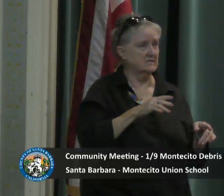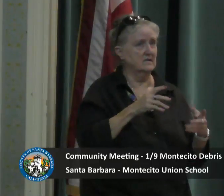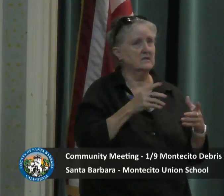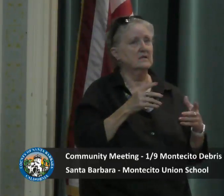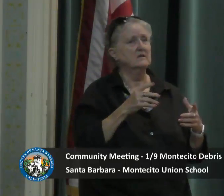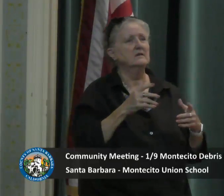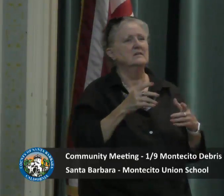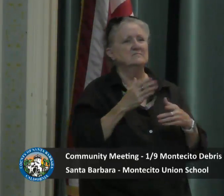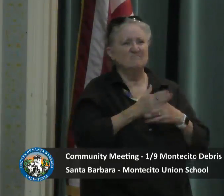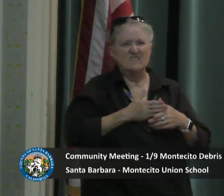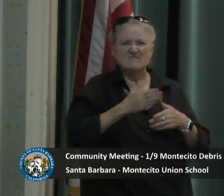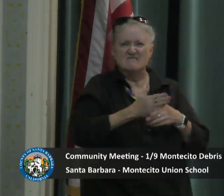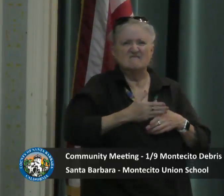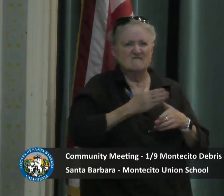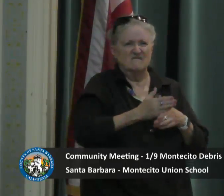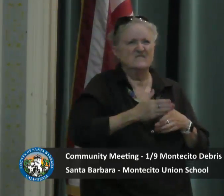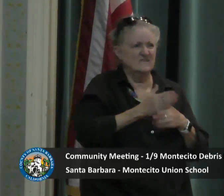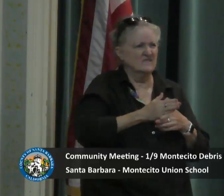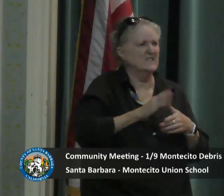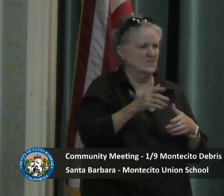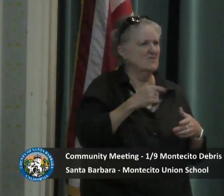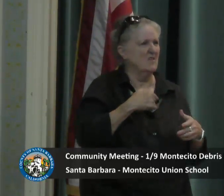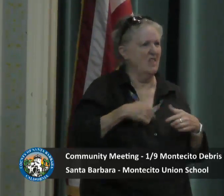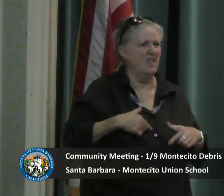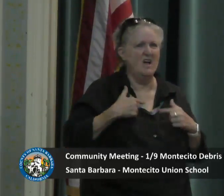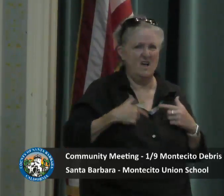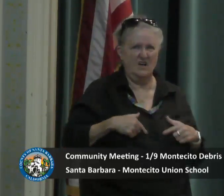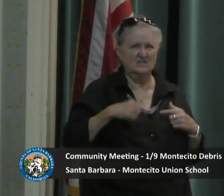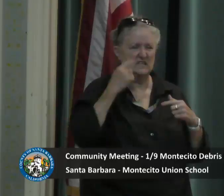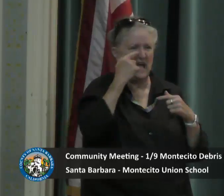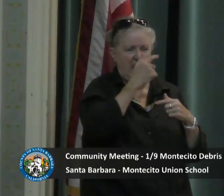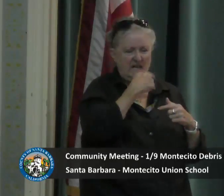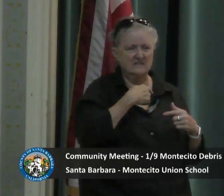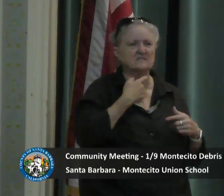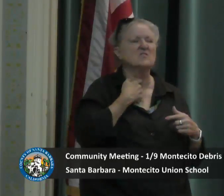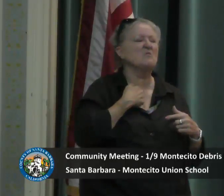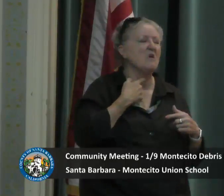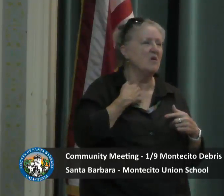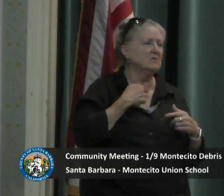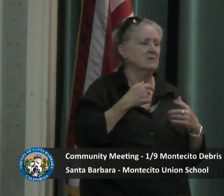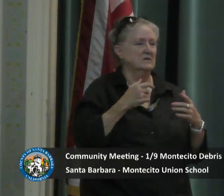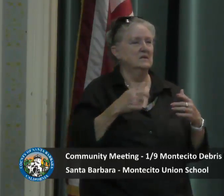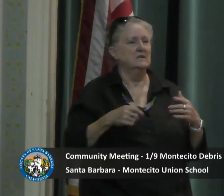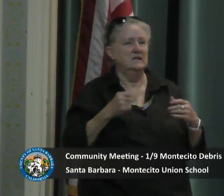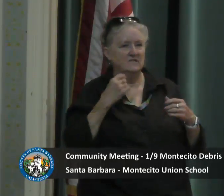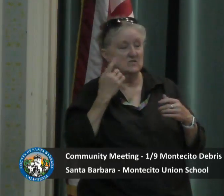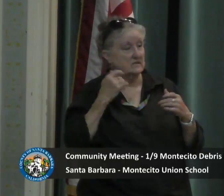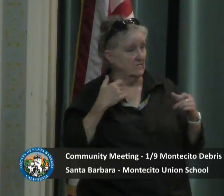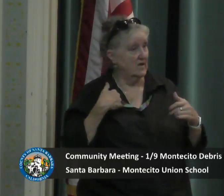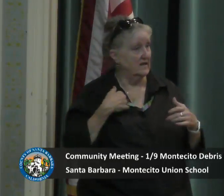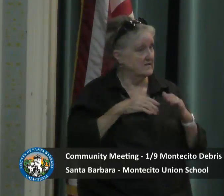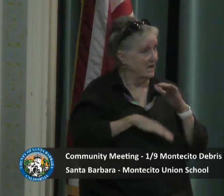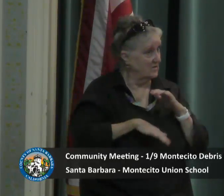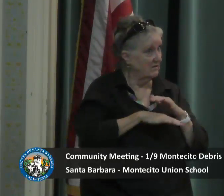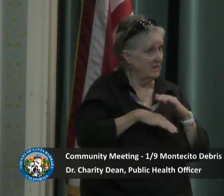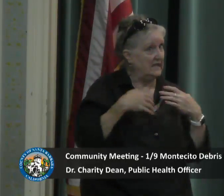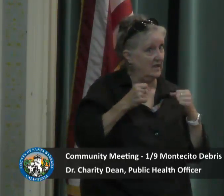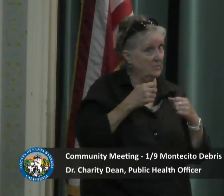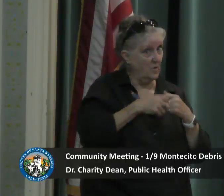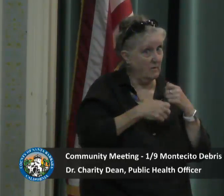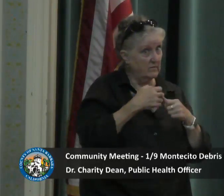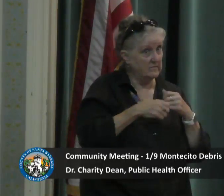an irritant to your lungs, your eyes, your mucous membranes, your throat. If you are someone that has underlying health conditions